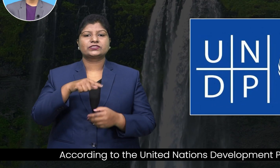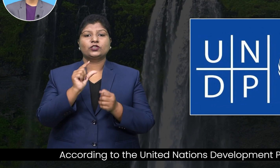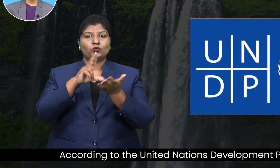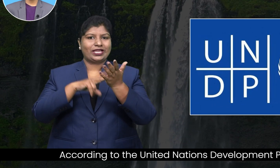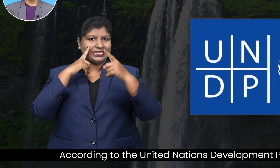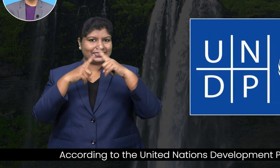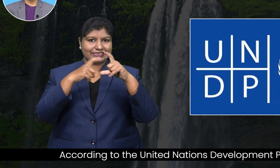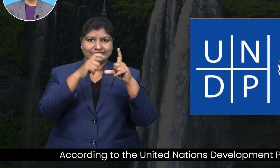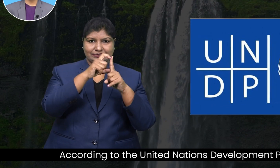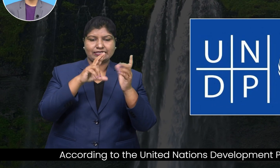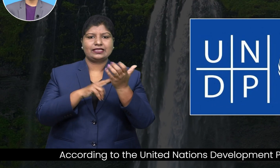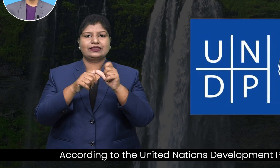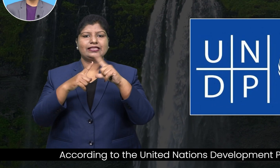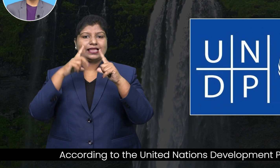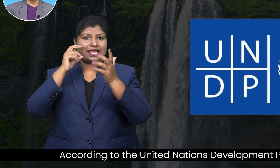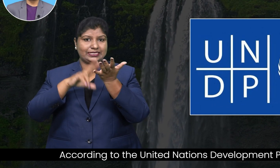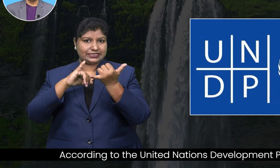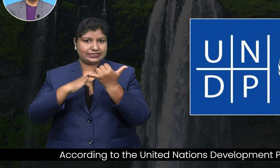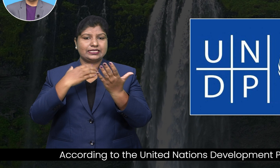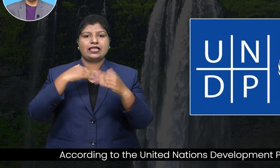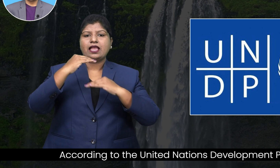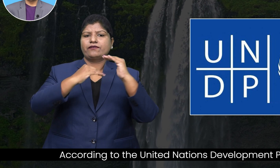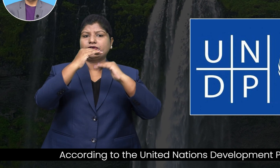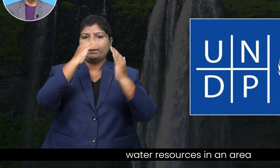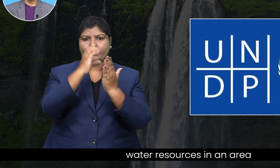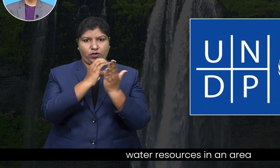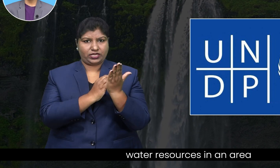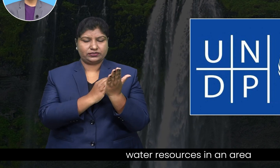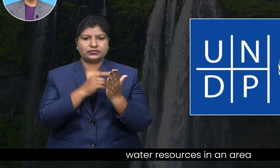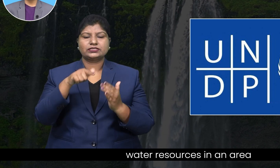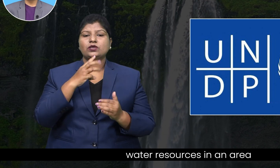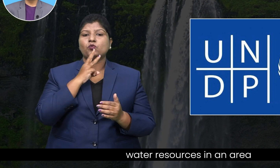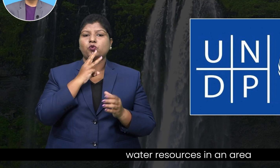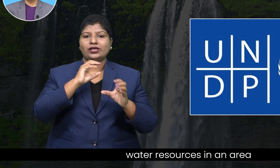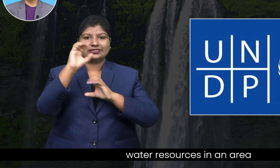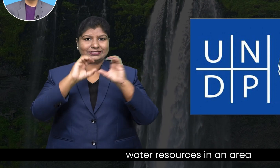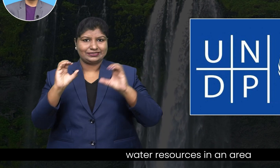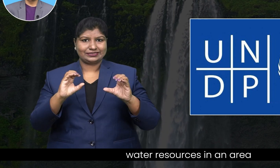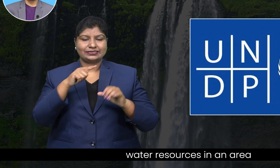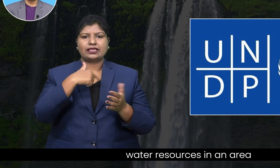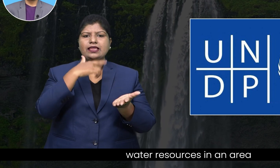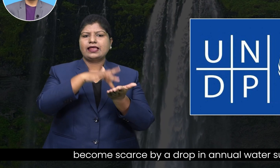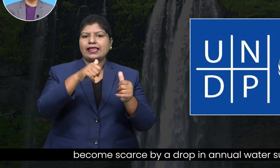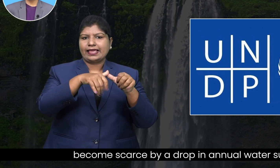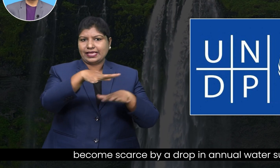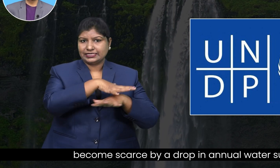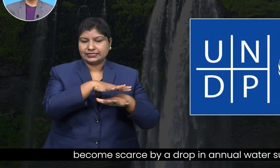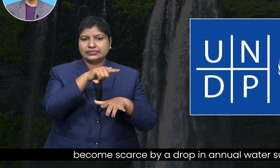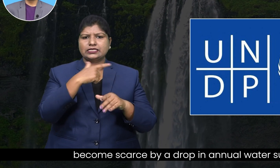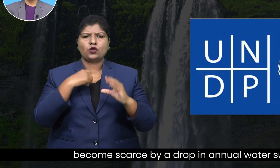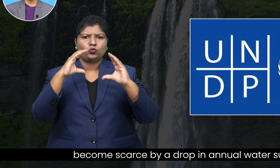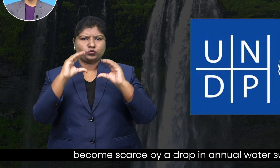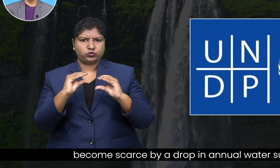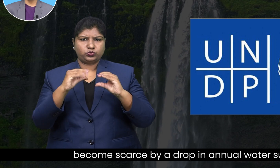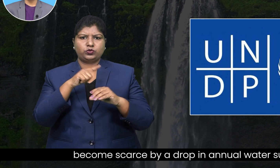According to the United Nations Development Programme, water resources in an area become